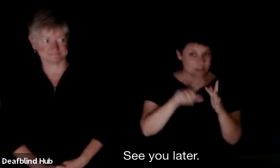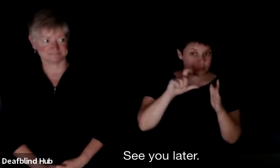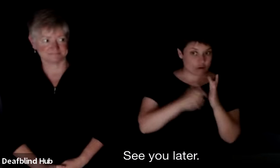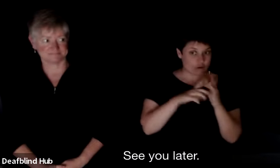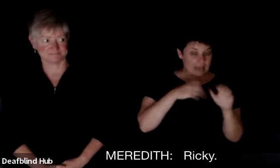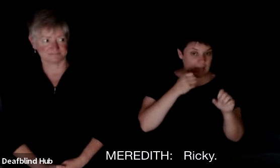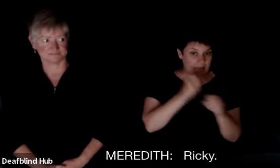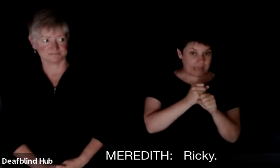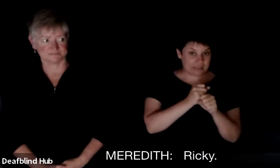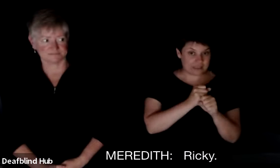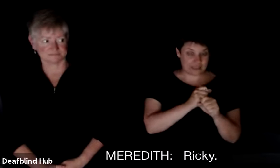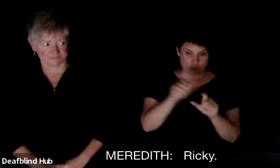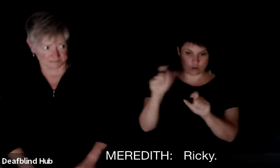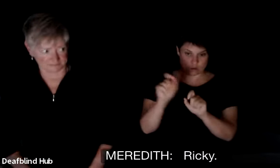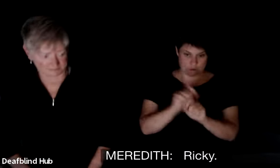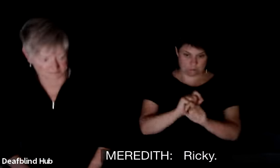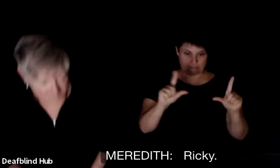Ricky's audio across, please?